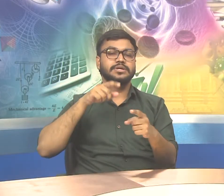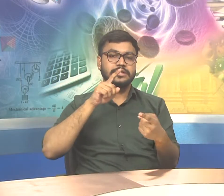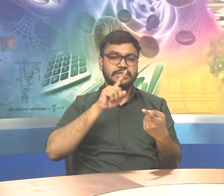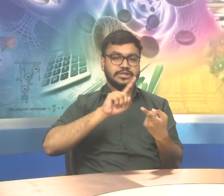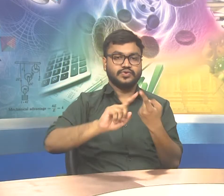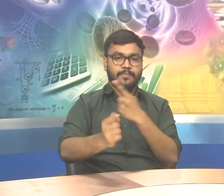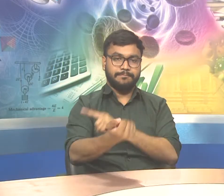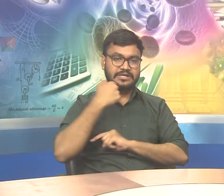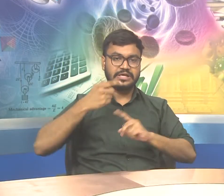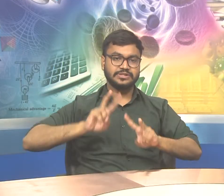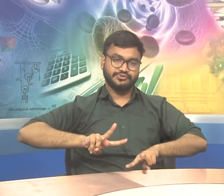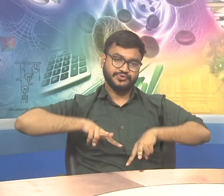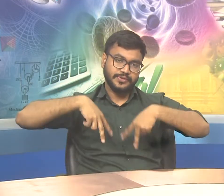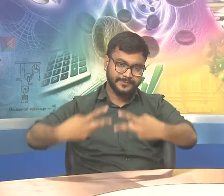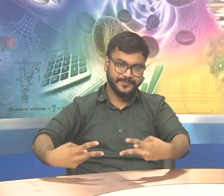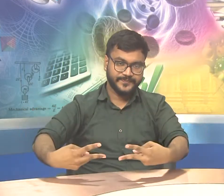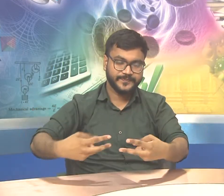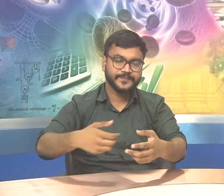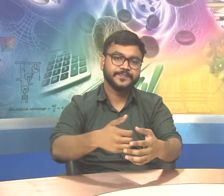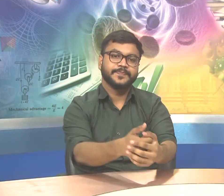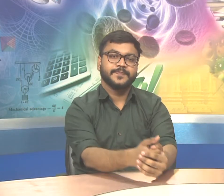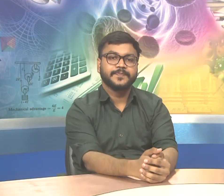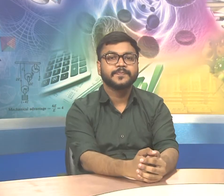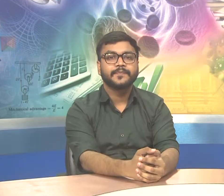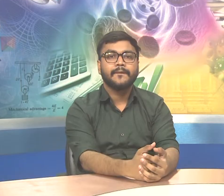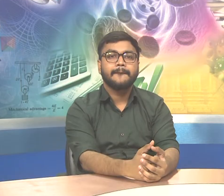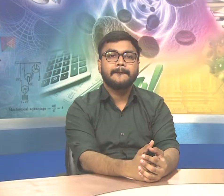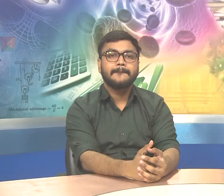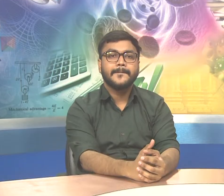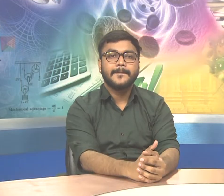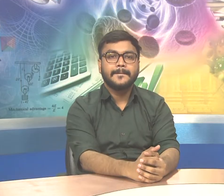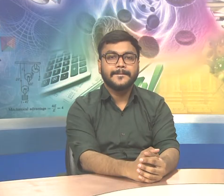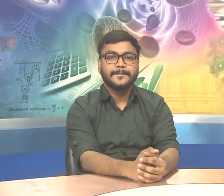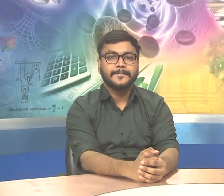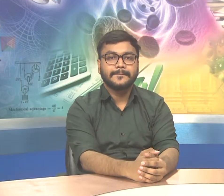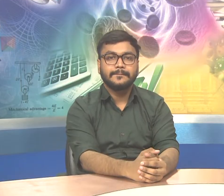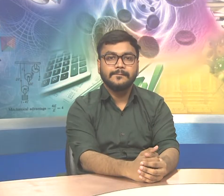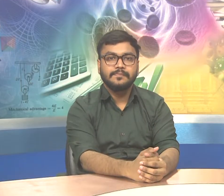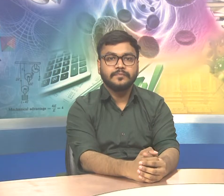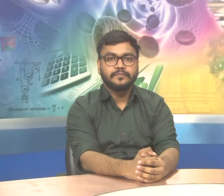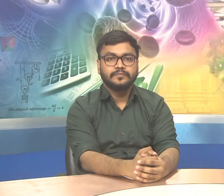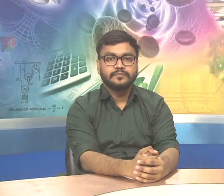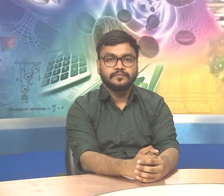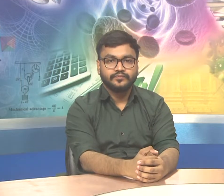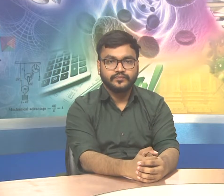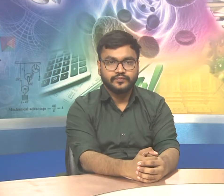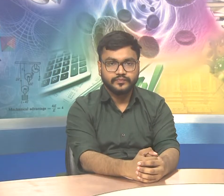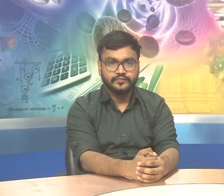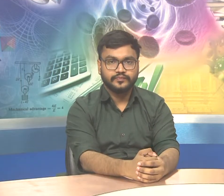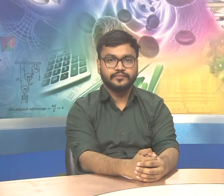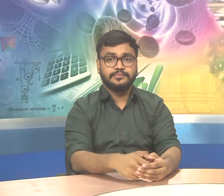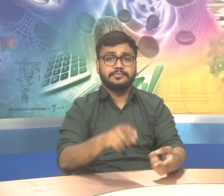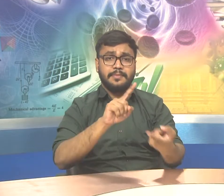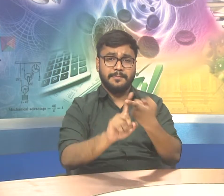Energy can change from one form to another, and this change is called energy transformation.